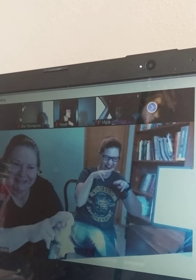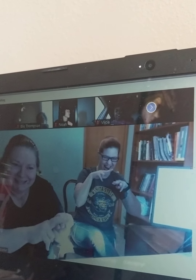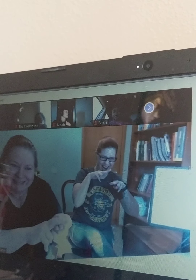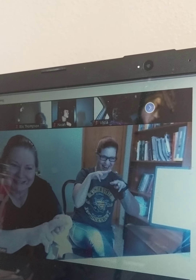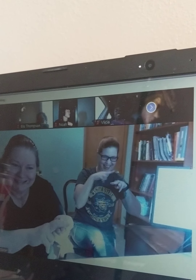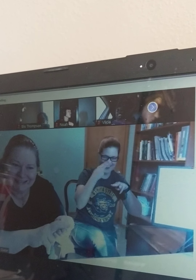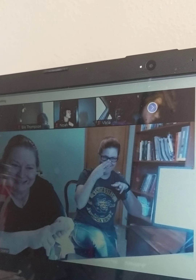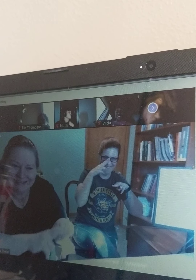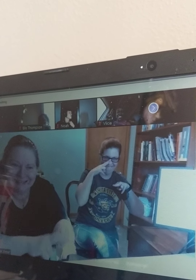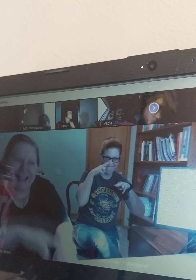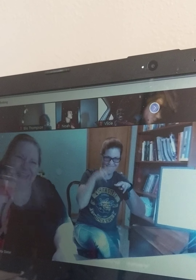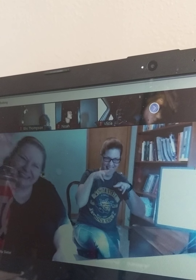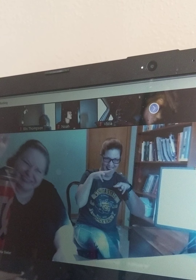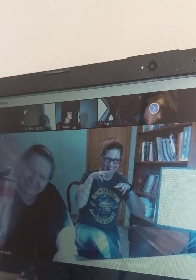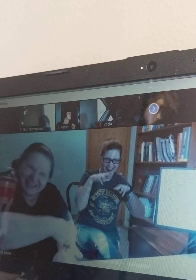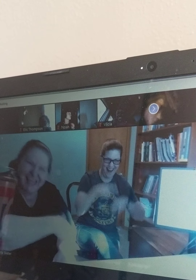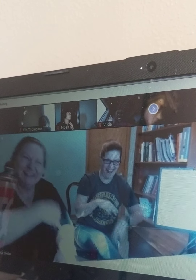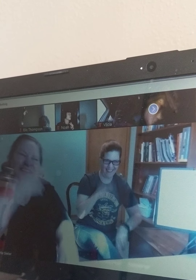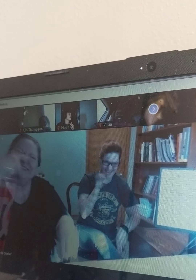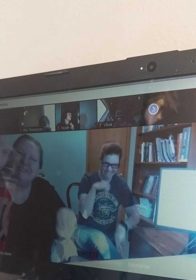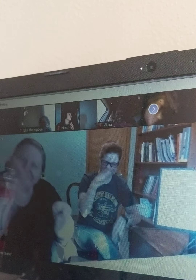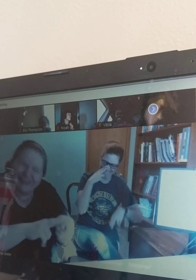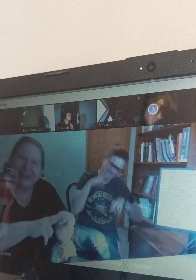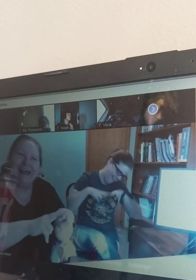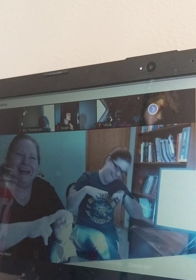Like this.